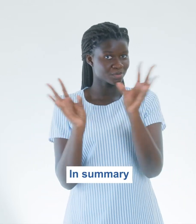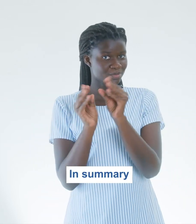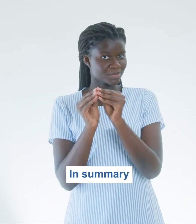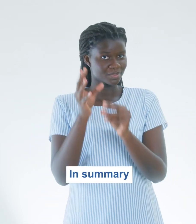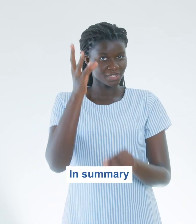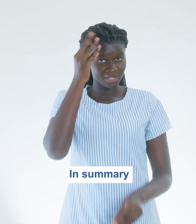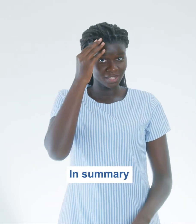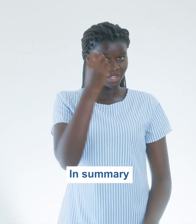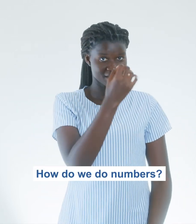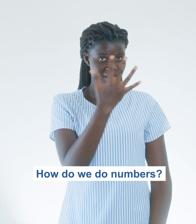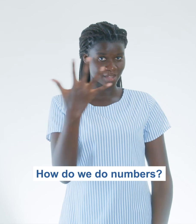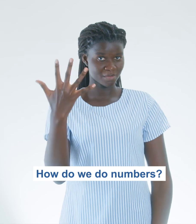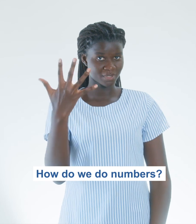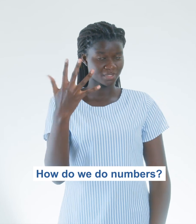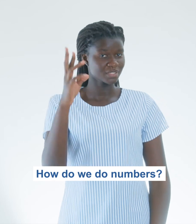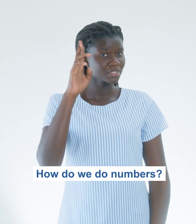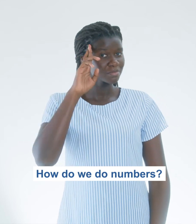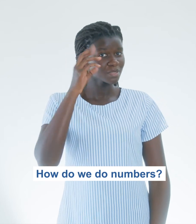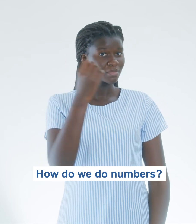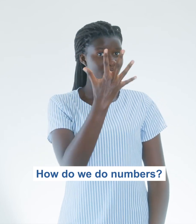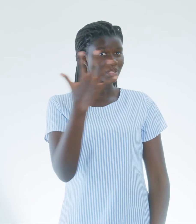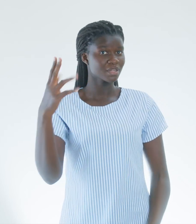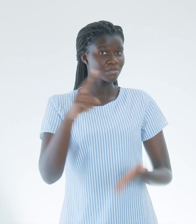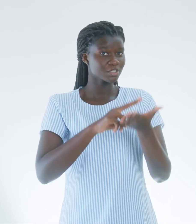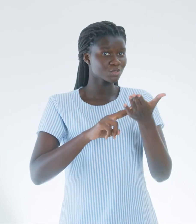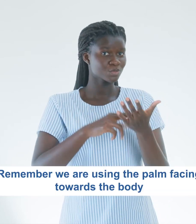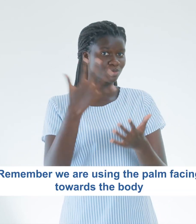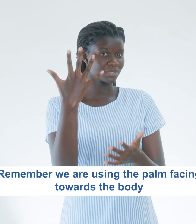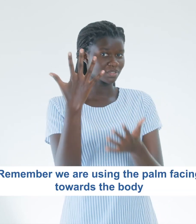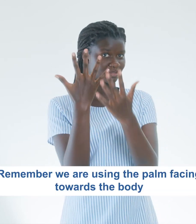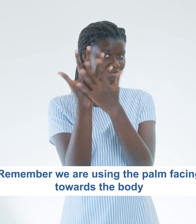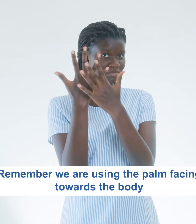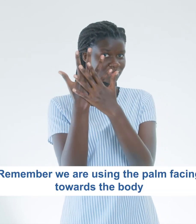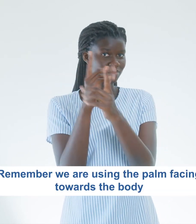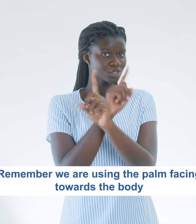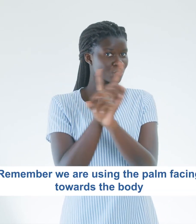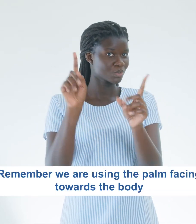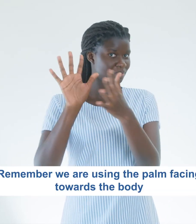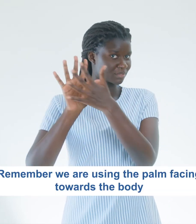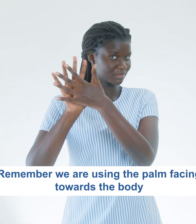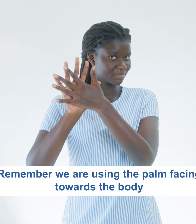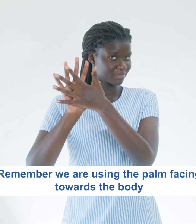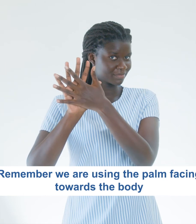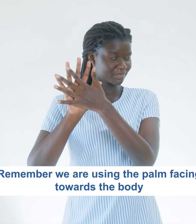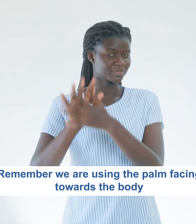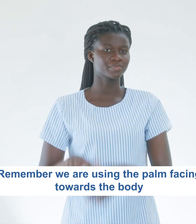In summary, how do we do numbers? Remember, we are using the palm facing towards the